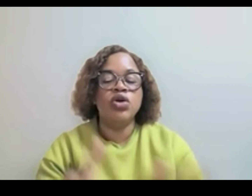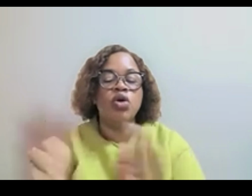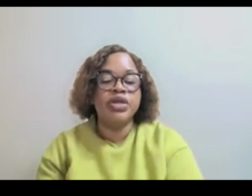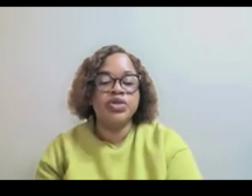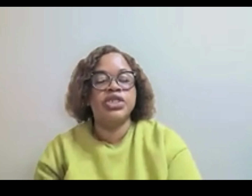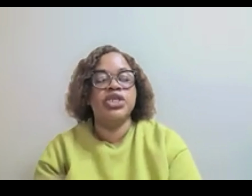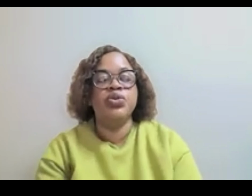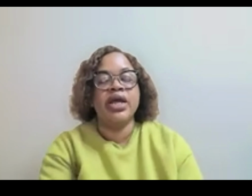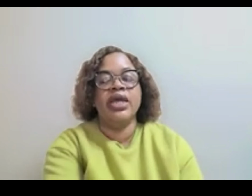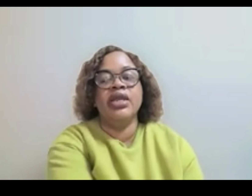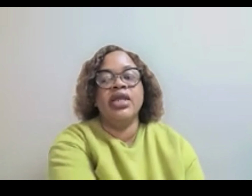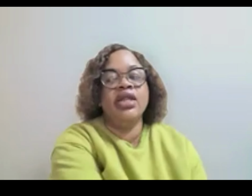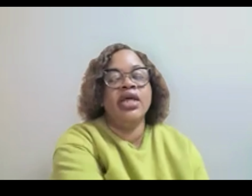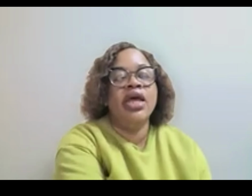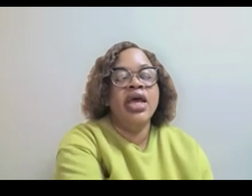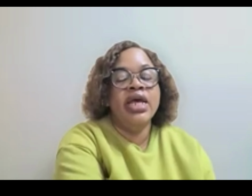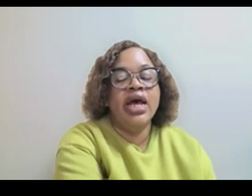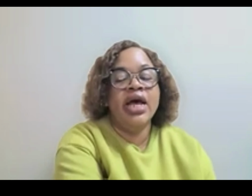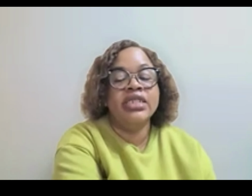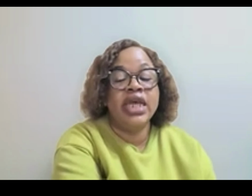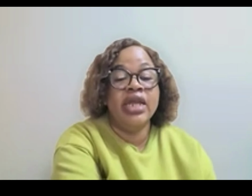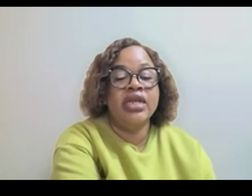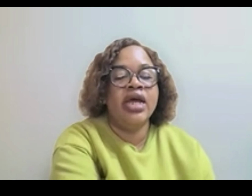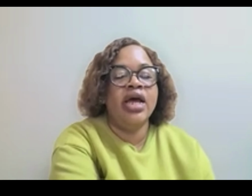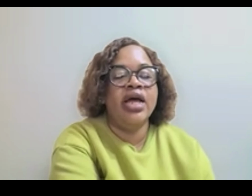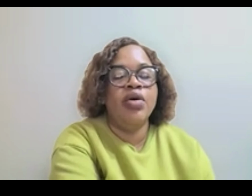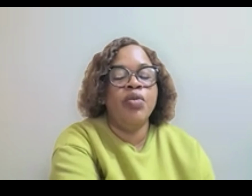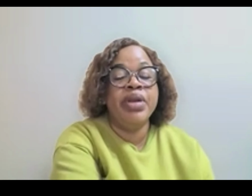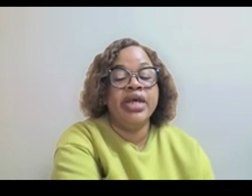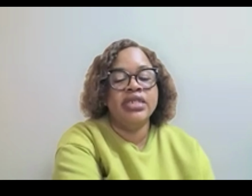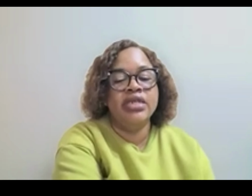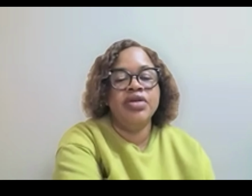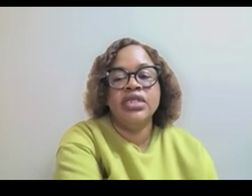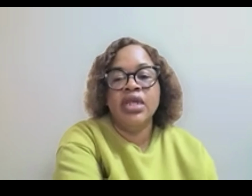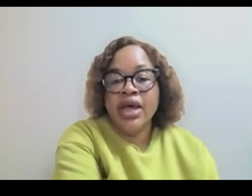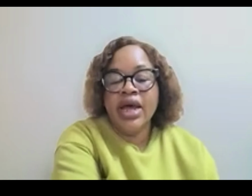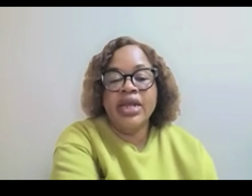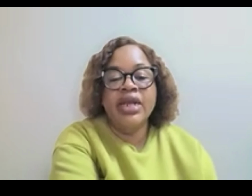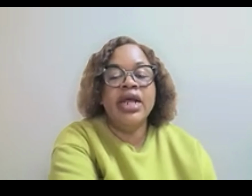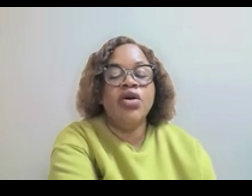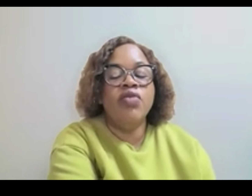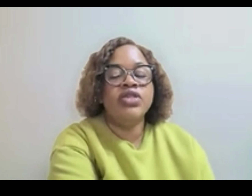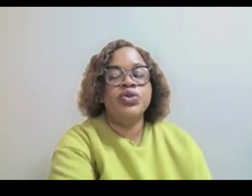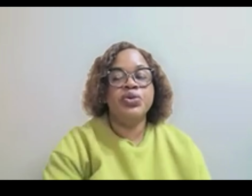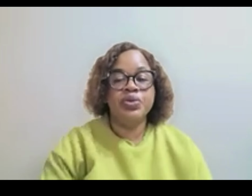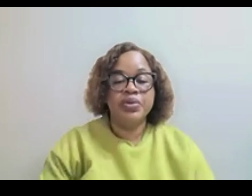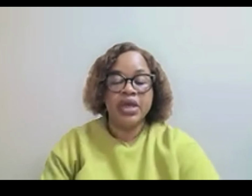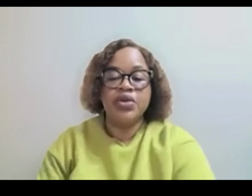to see you again in the second webinar series. Lillian, over to you. Thank you,